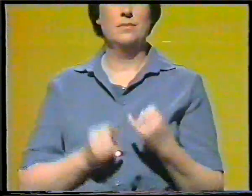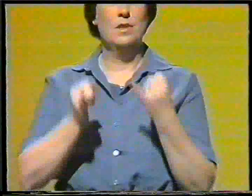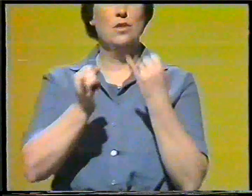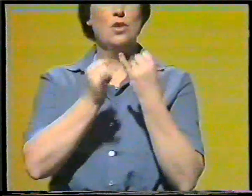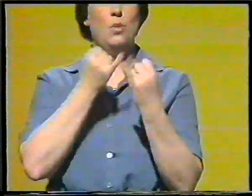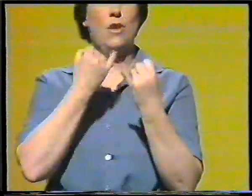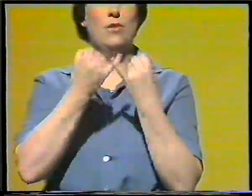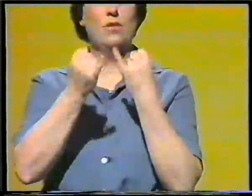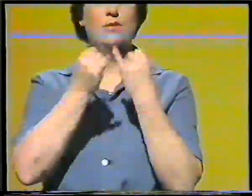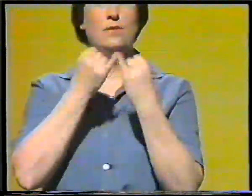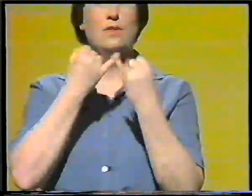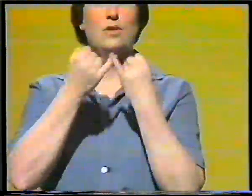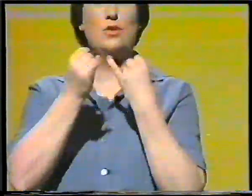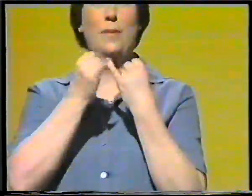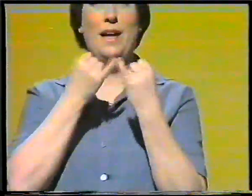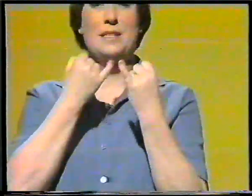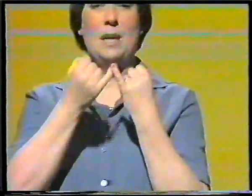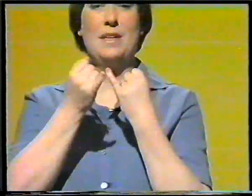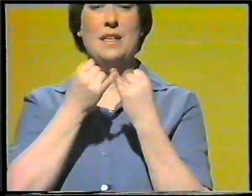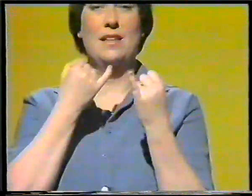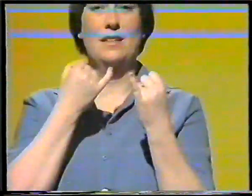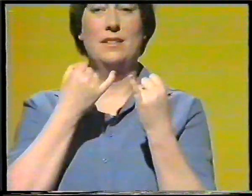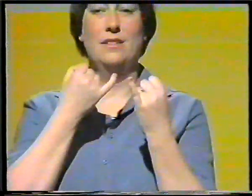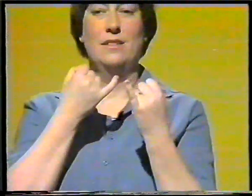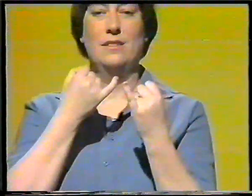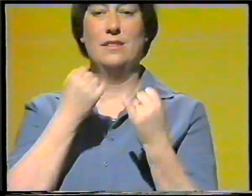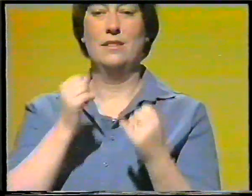To quarrel. Two bads coming together.